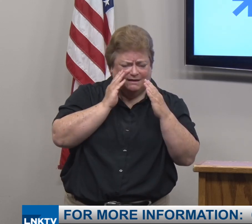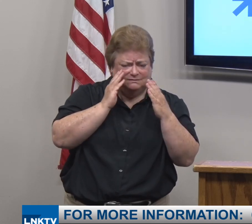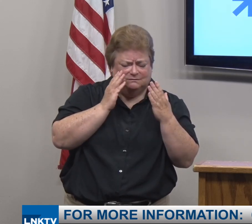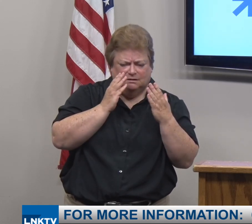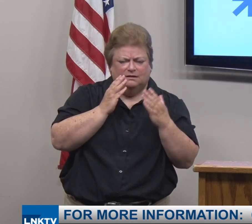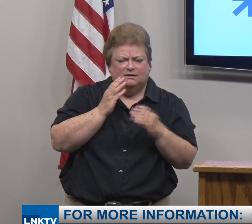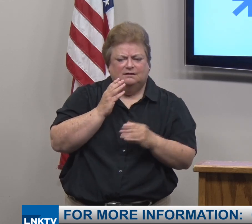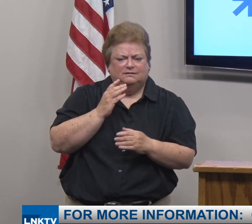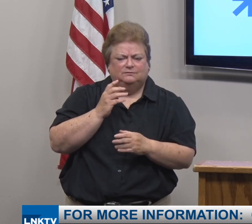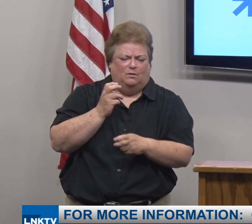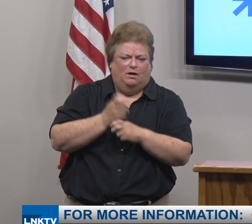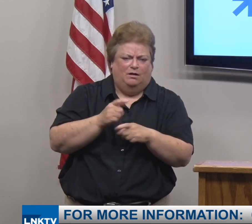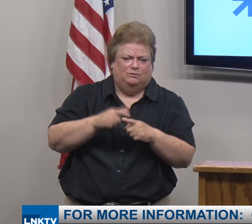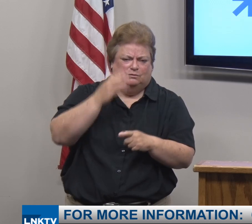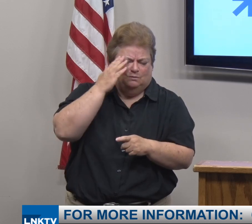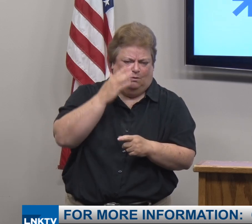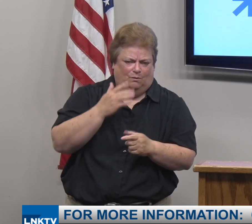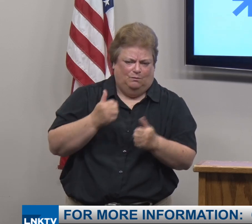or mask.